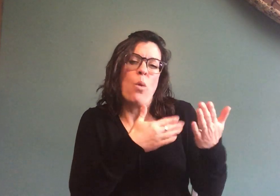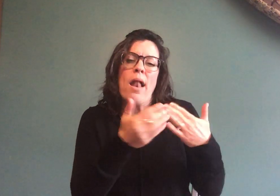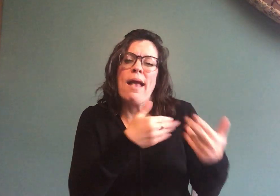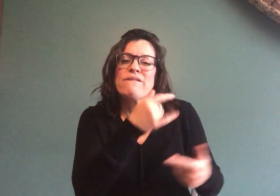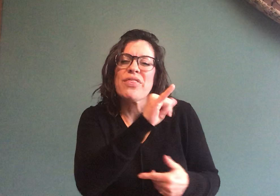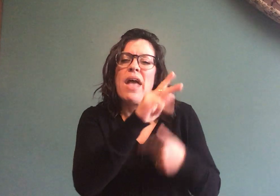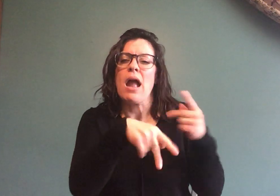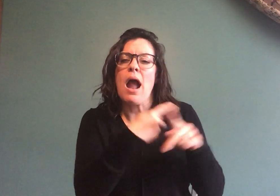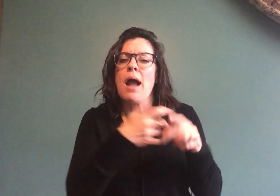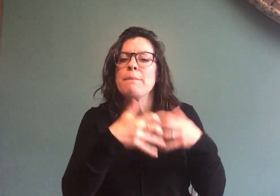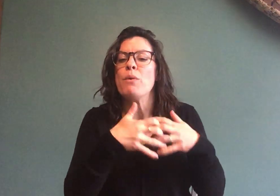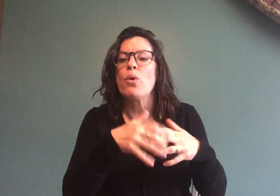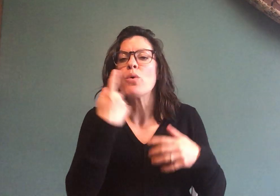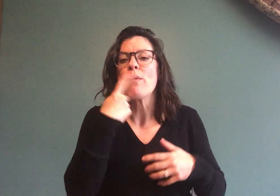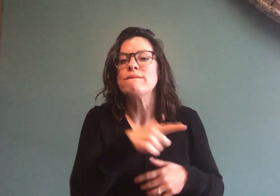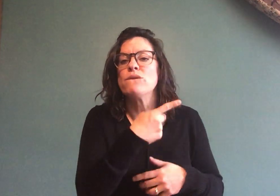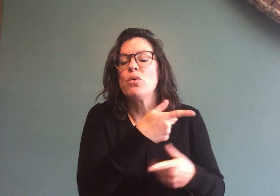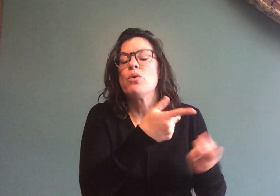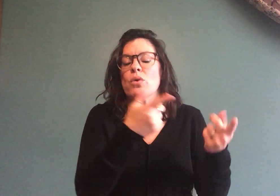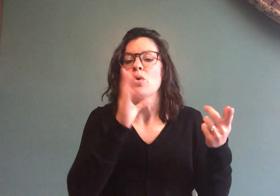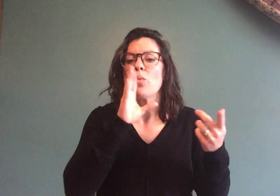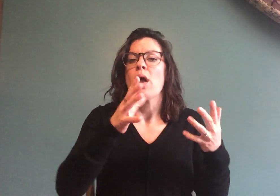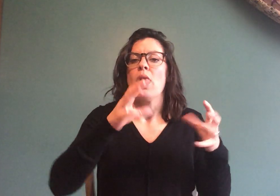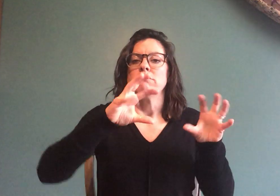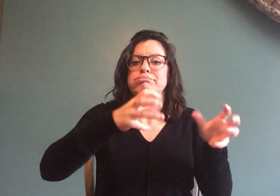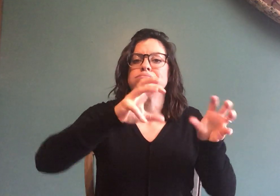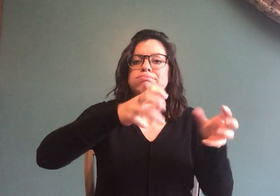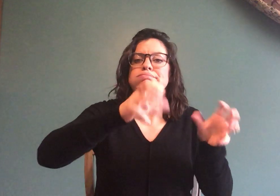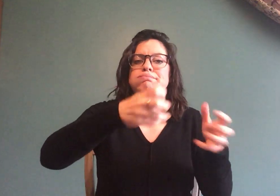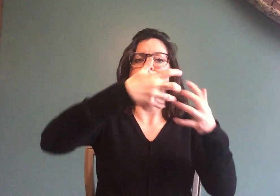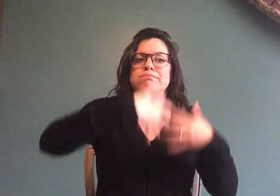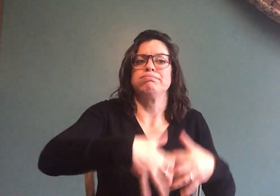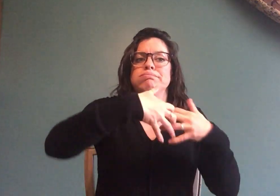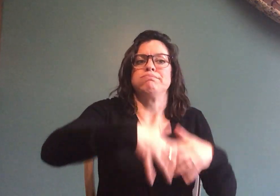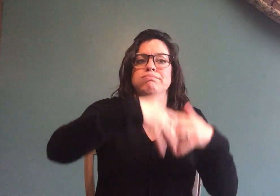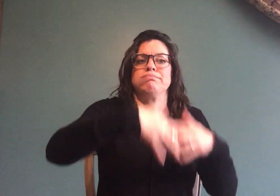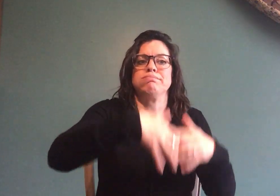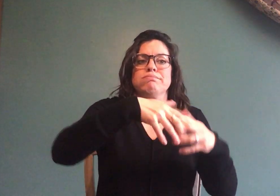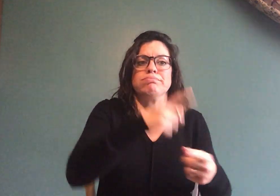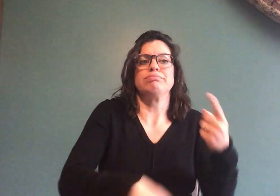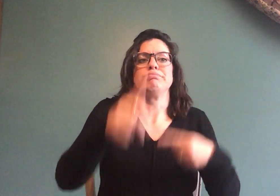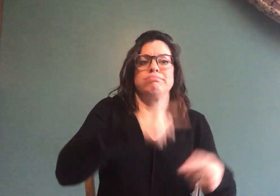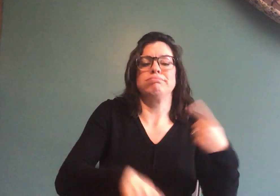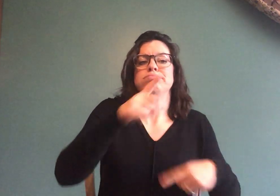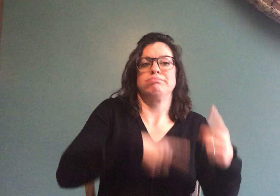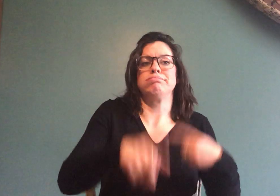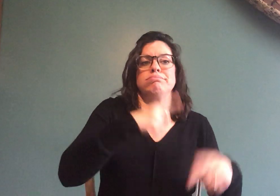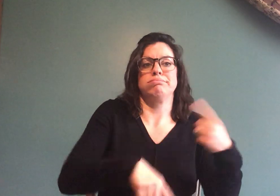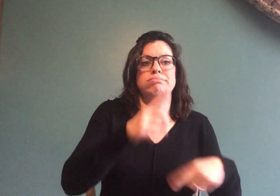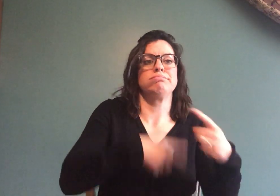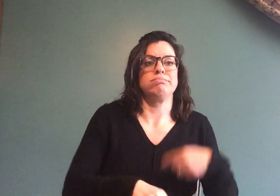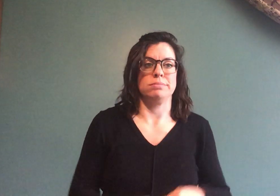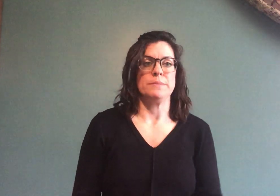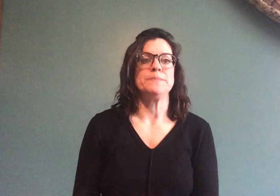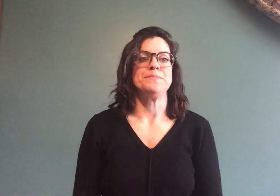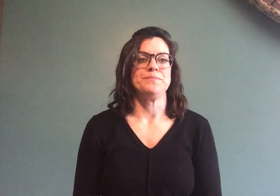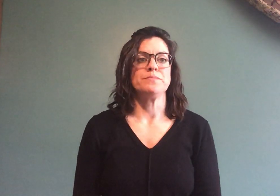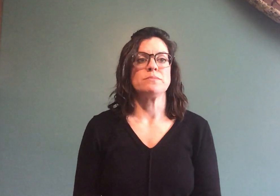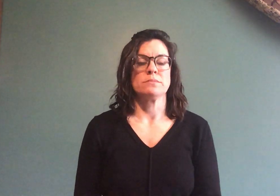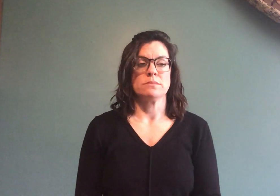This is a pump. Okay? This is a pump. The motor, there's the belt right there. The motor is driving the pump to make the